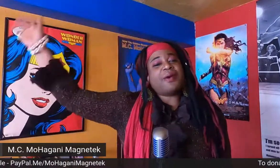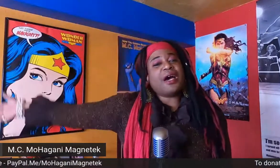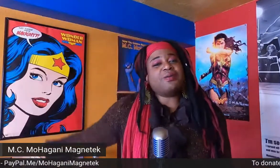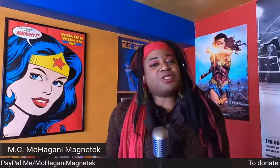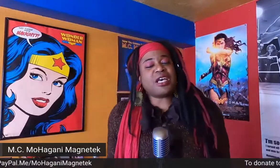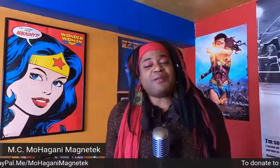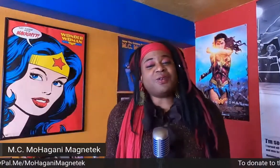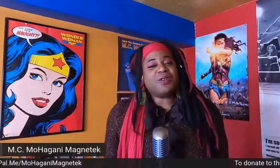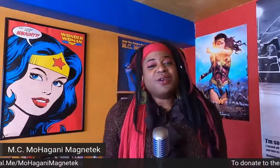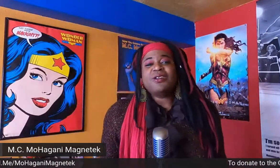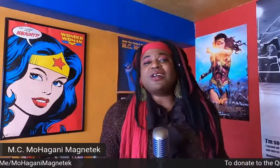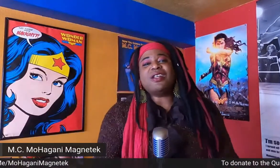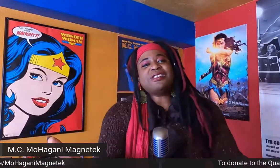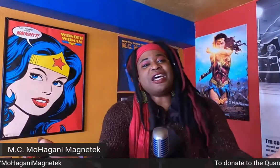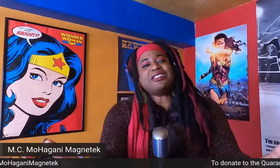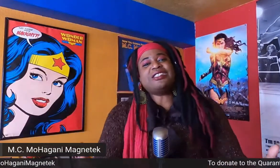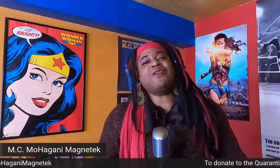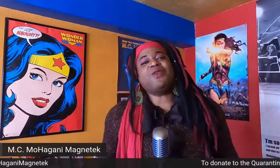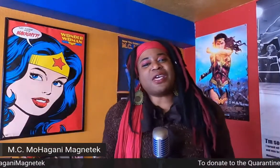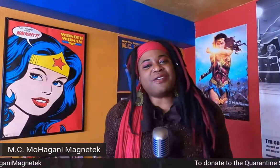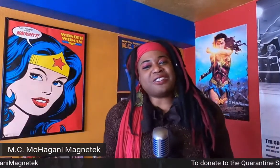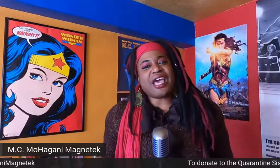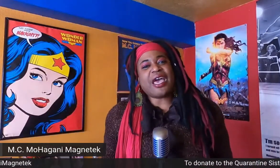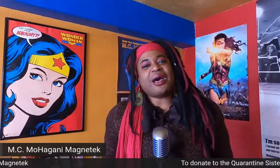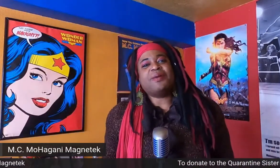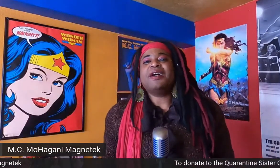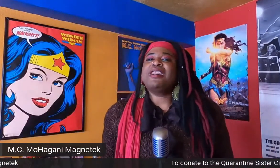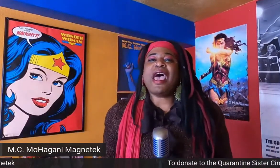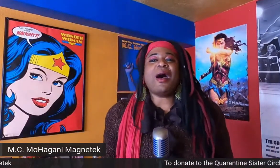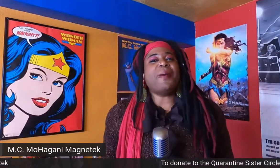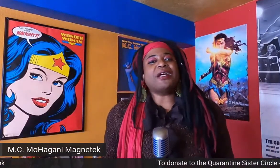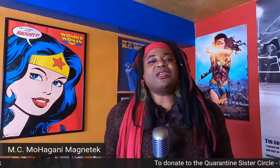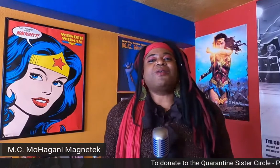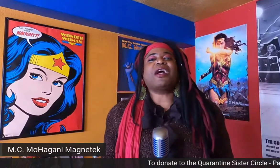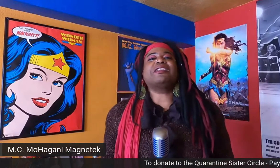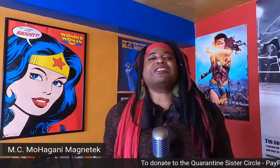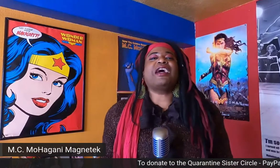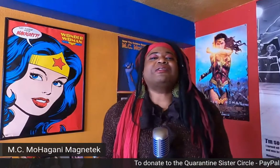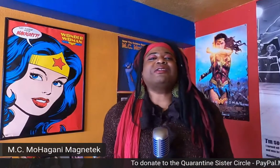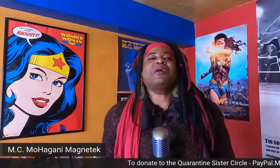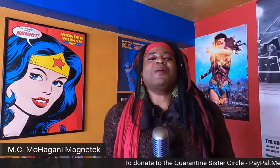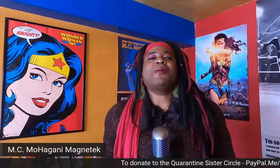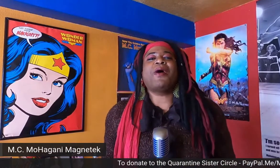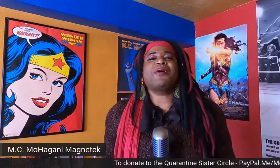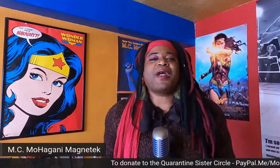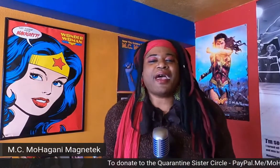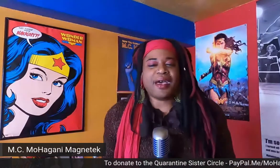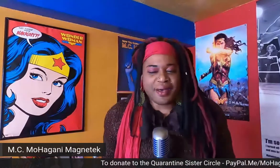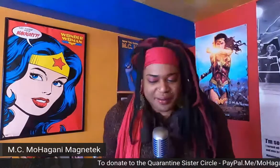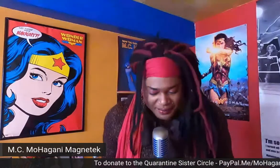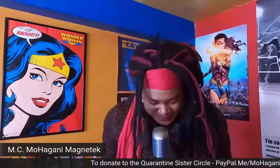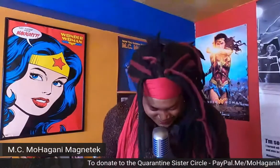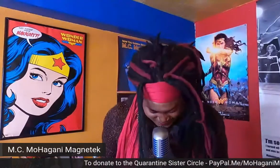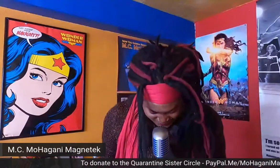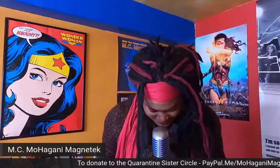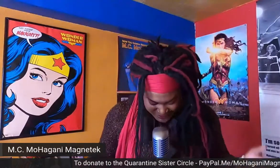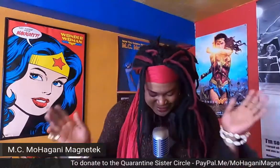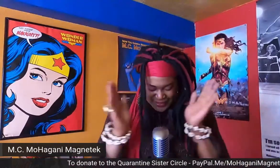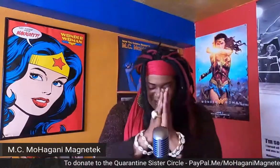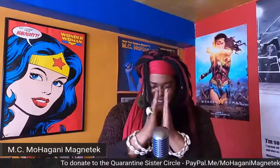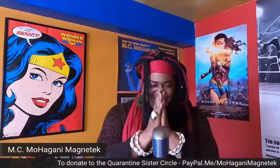I become disheveled. It's only a test to see if you give a damn. Now, back to your regular scheduled program.